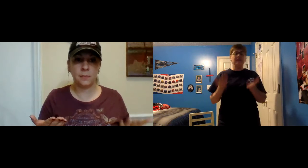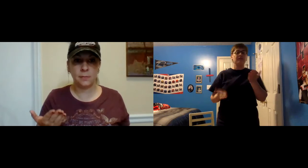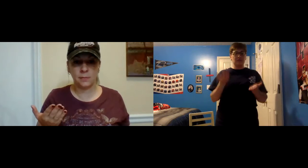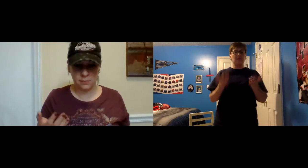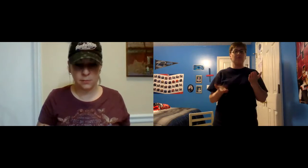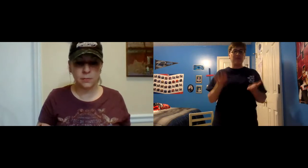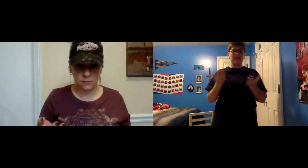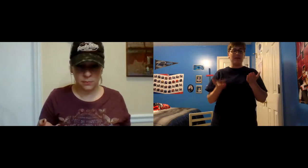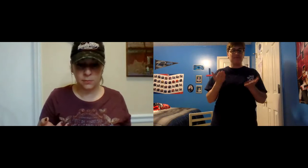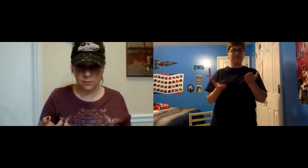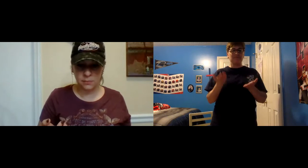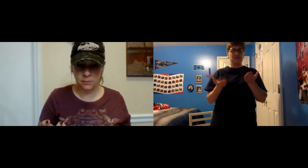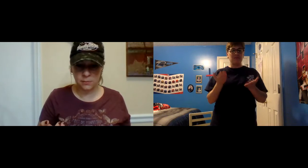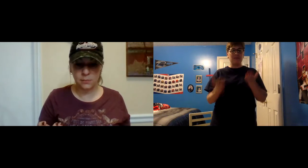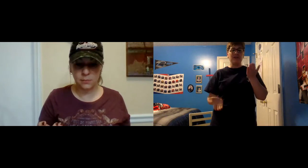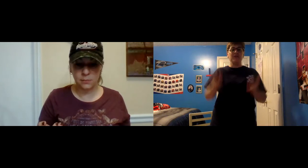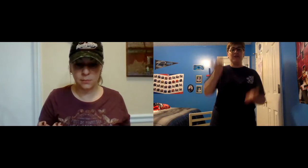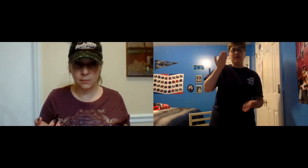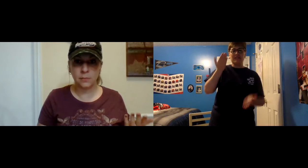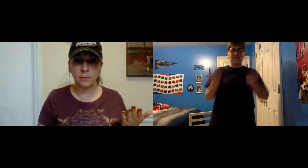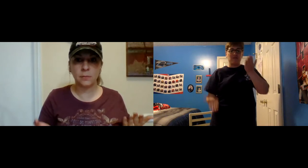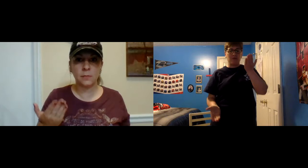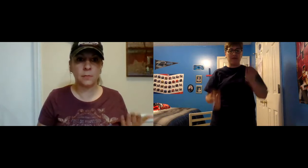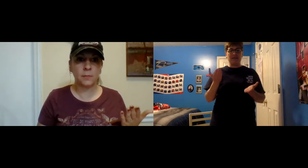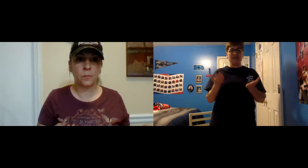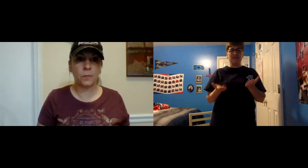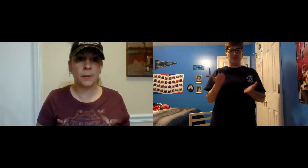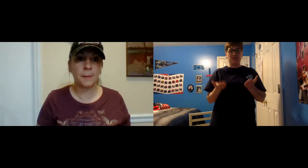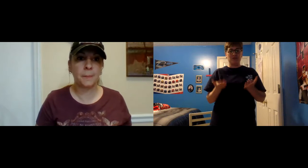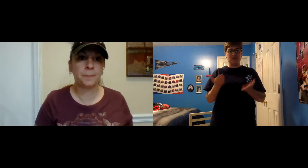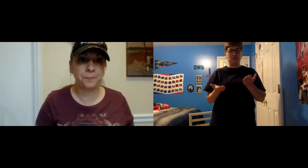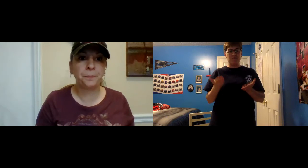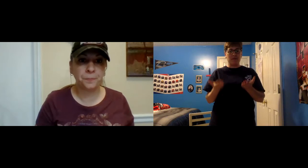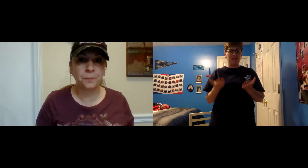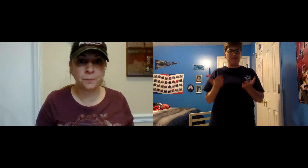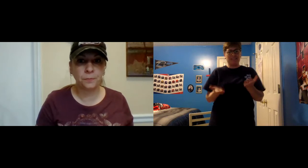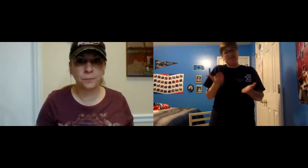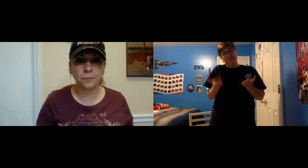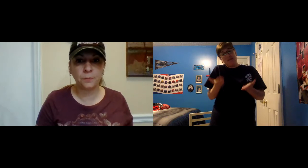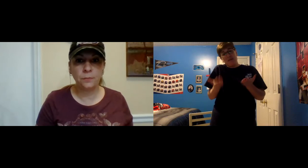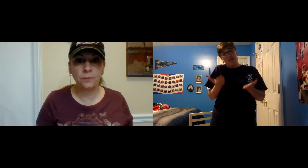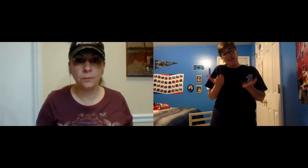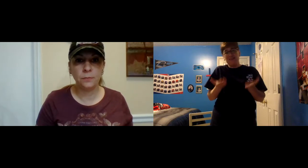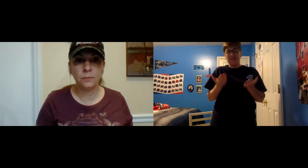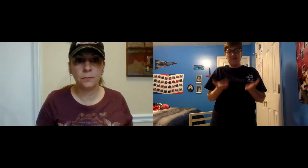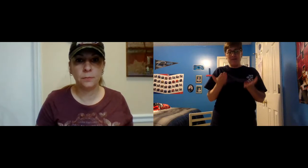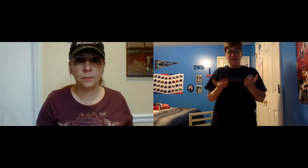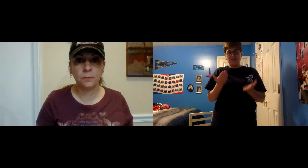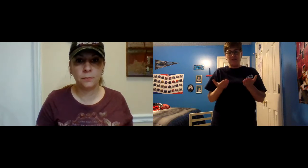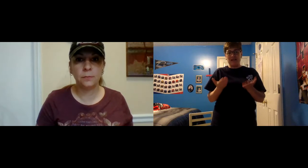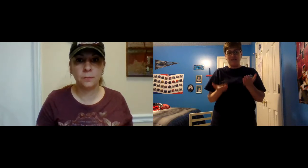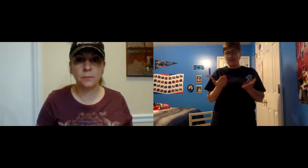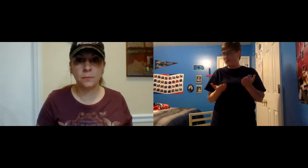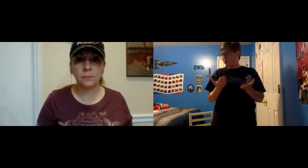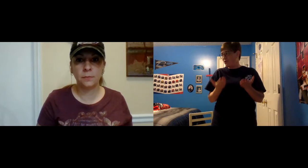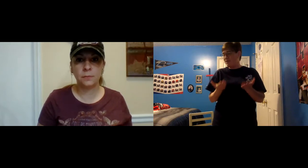maybe, so maybe, just maybe. And, it doesn't have to be a big thing. It's just 2 little maybe, like maybe I'll do